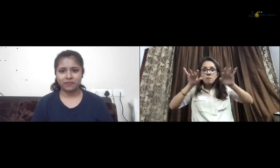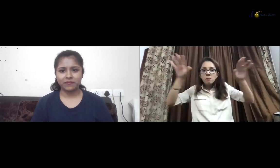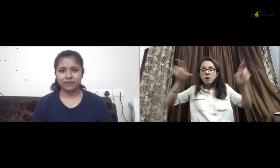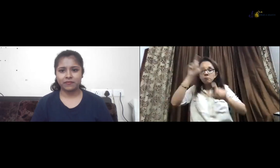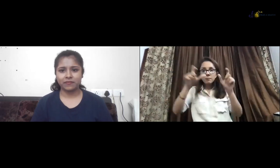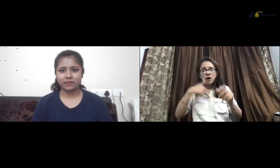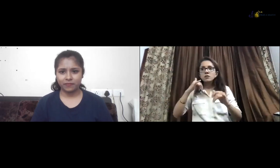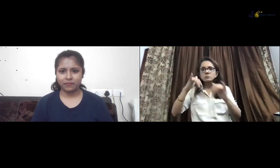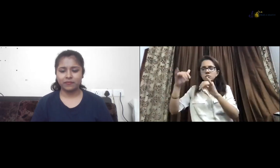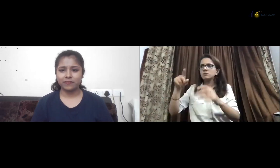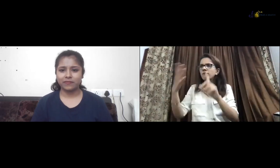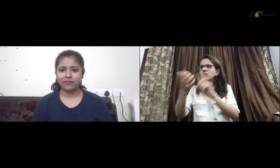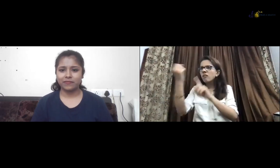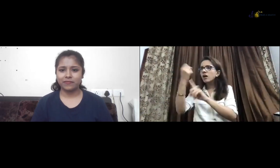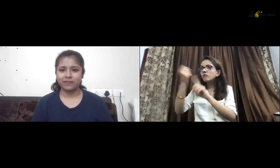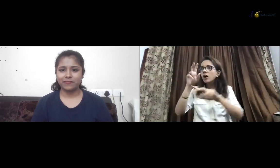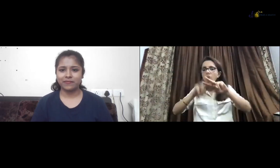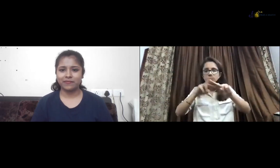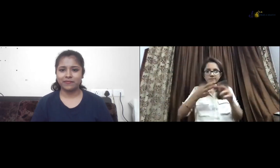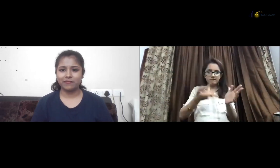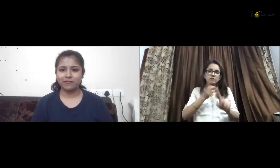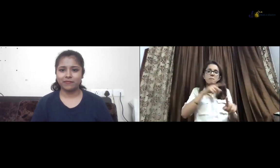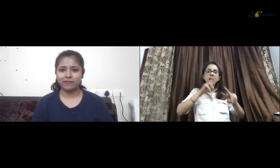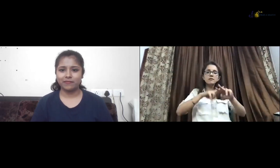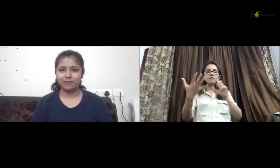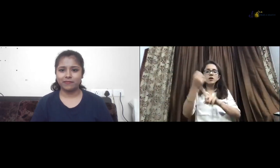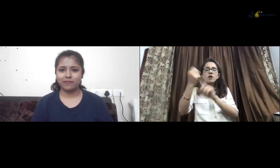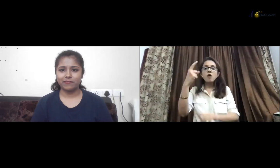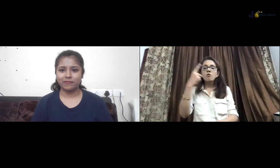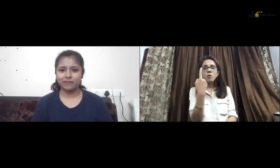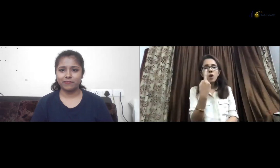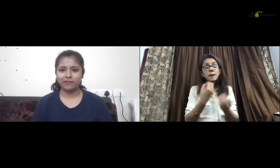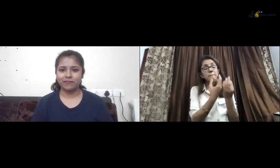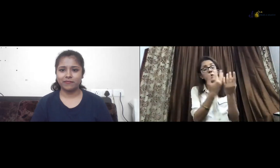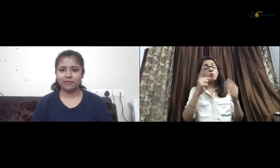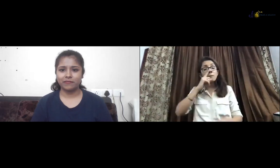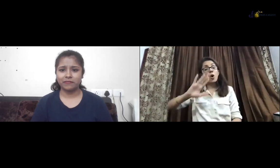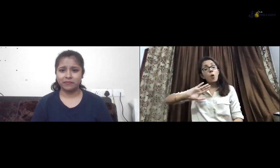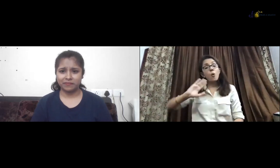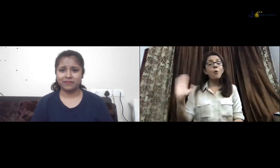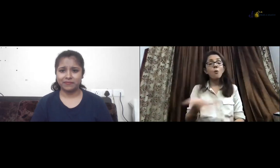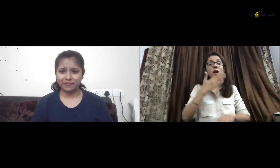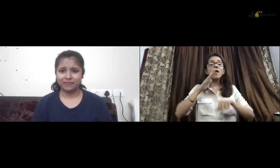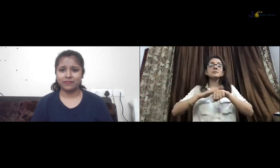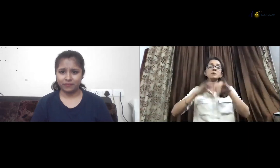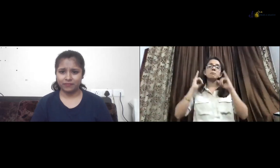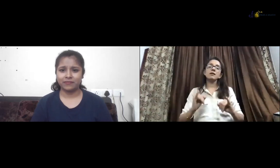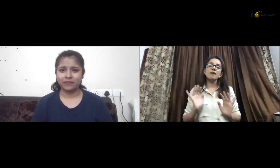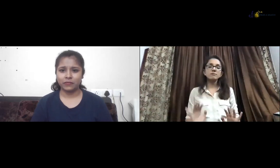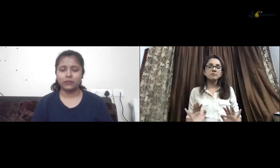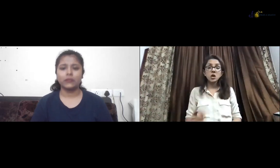also. So that's the reason people were just spreading across, and then they found out that yeah, how they found out from that hashtag Me